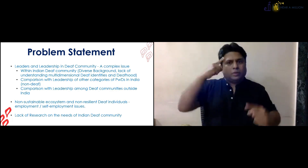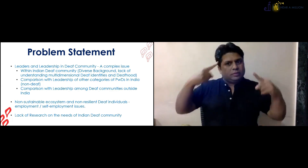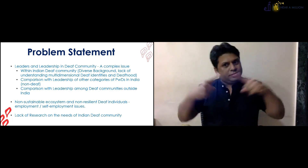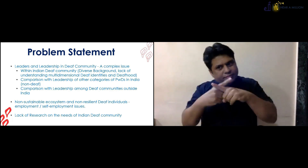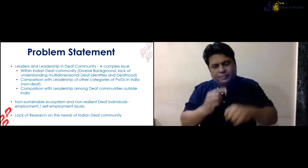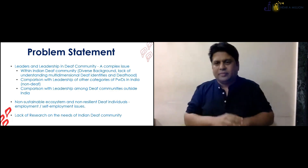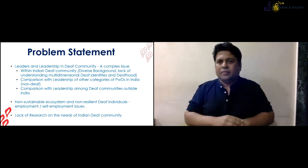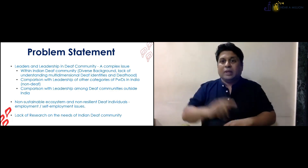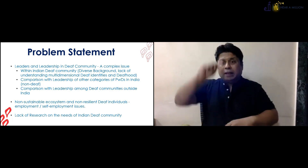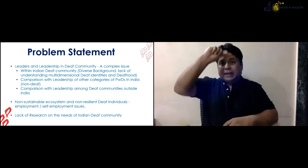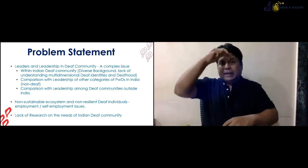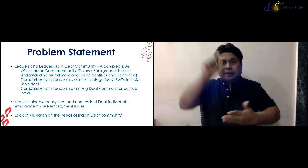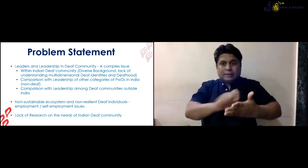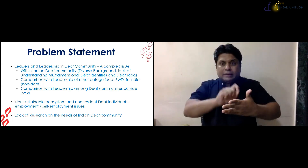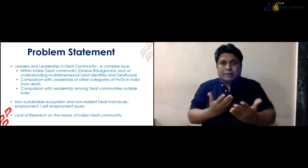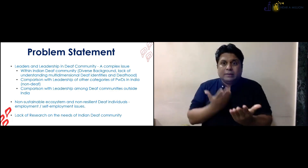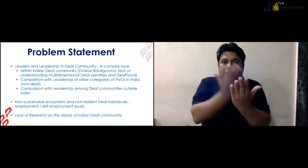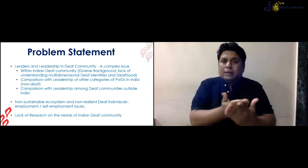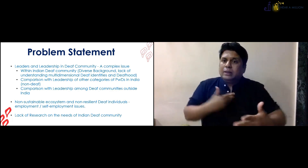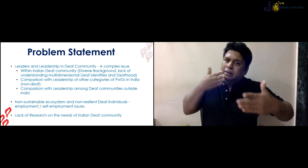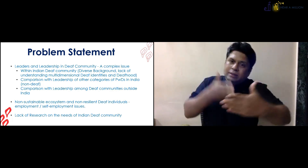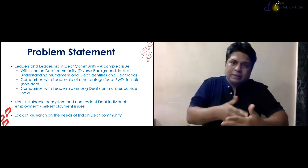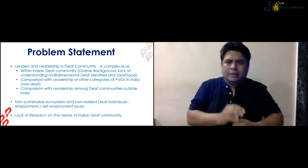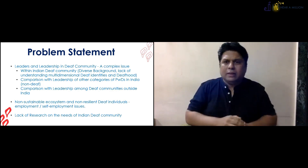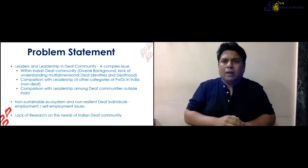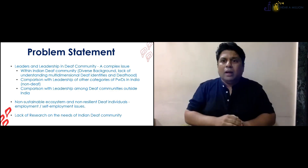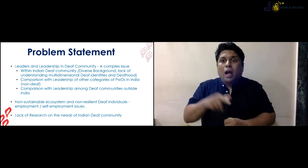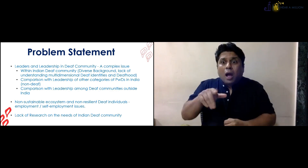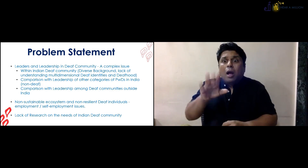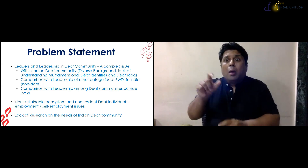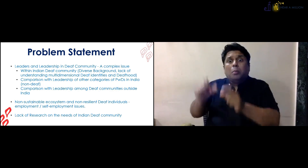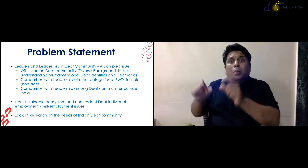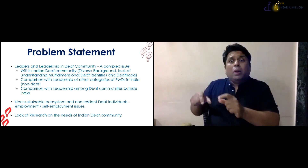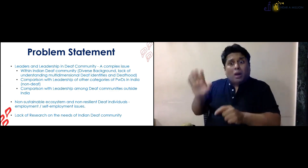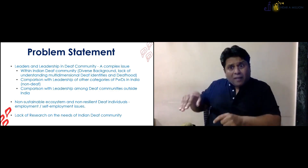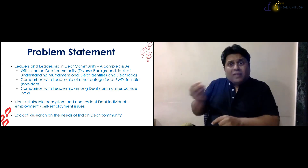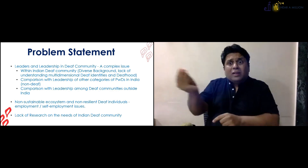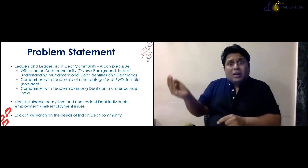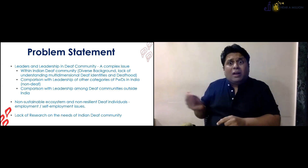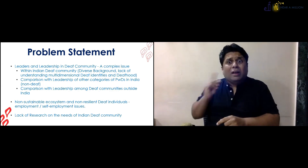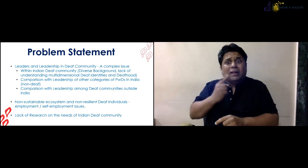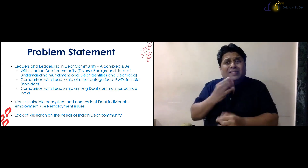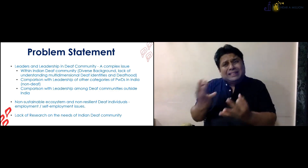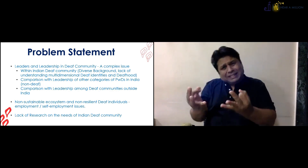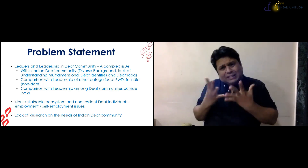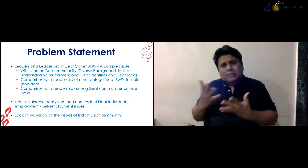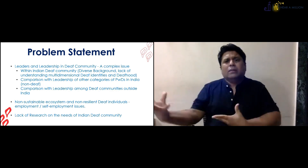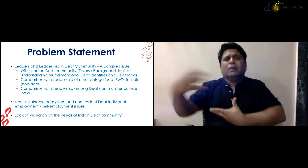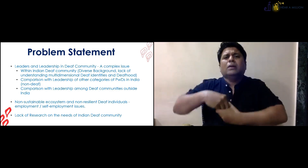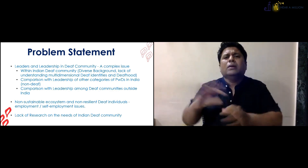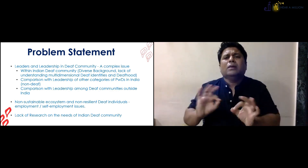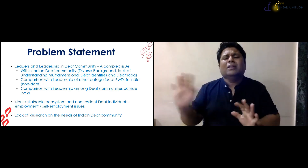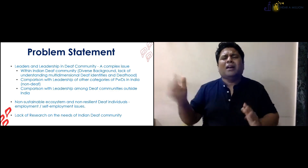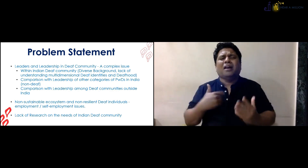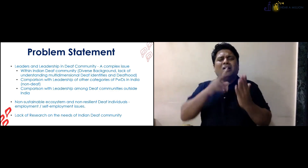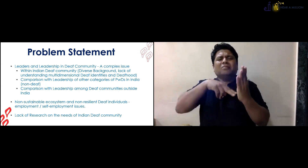were different. The young and the adults had different ideas, and then English was a problem, communication was a problem. So there